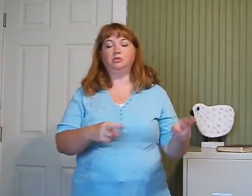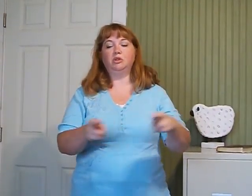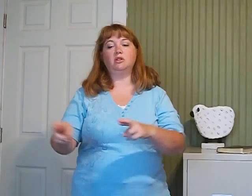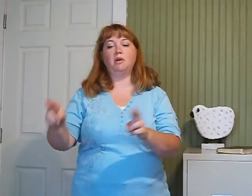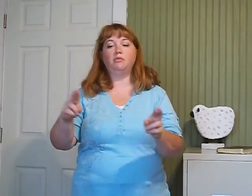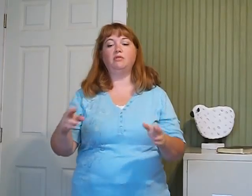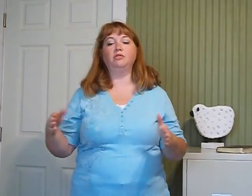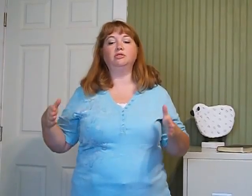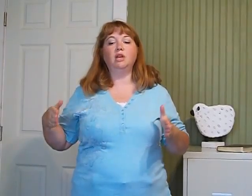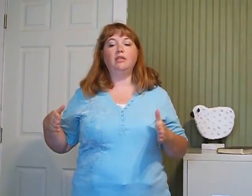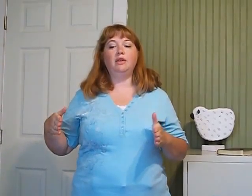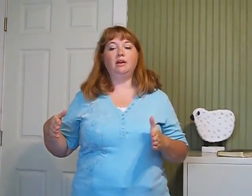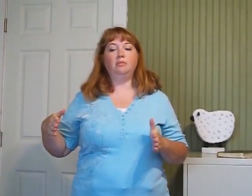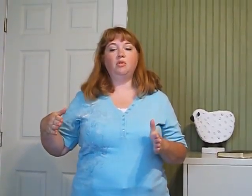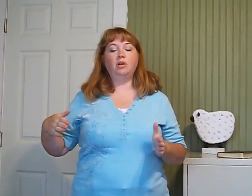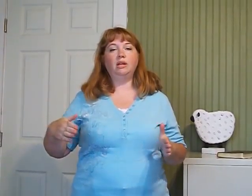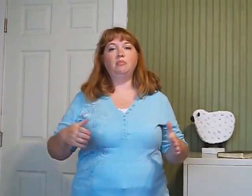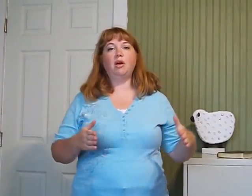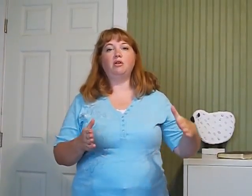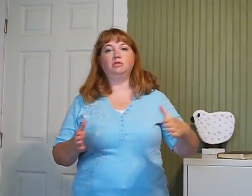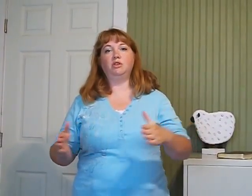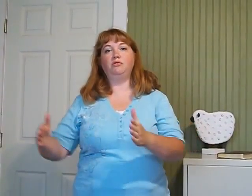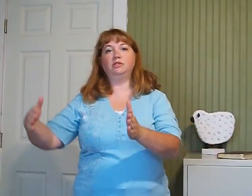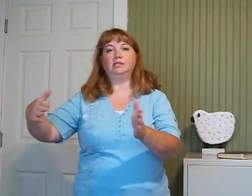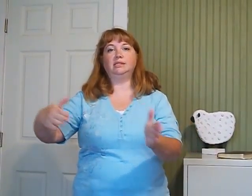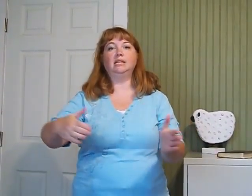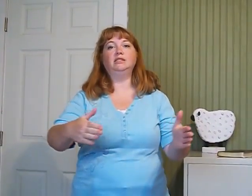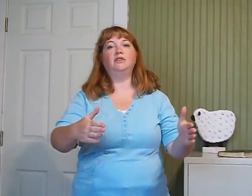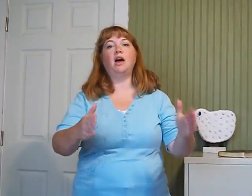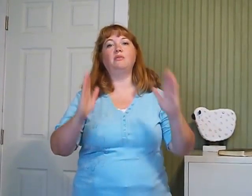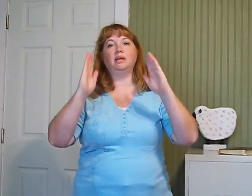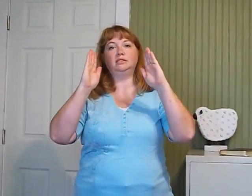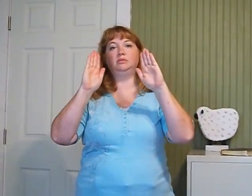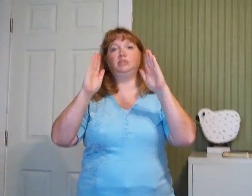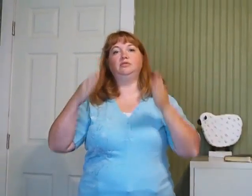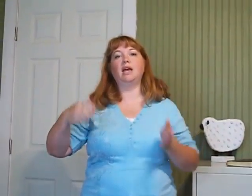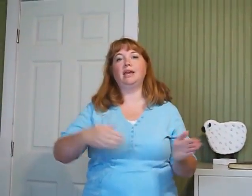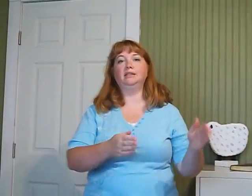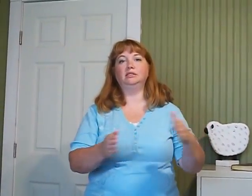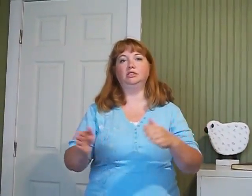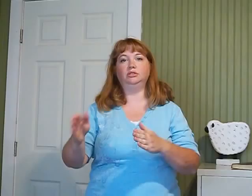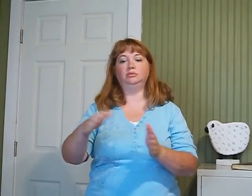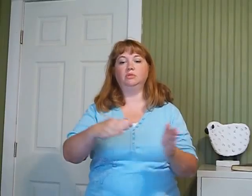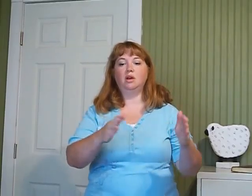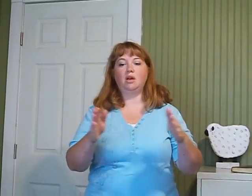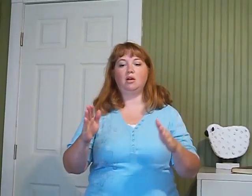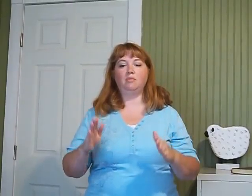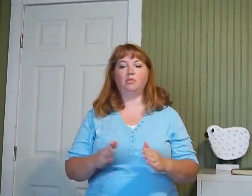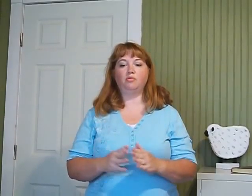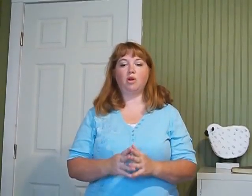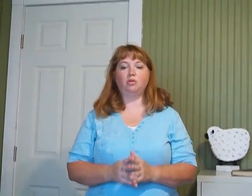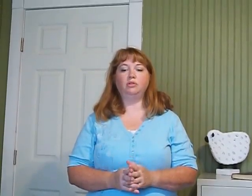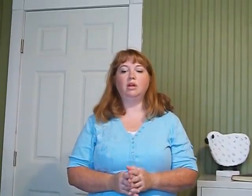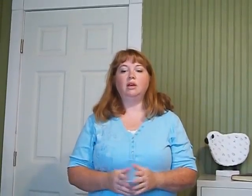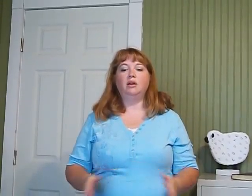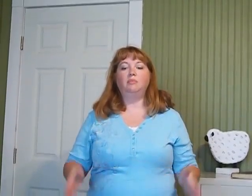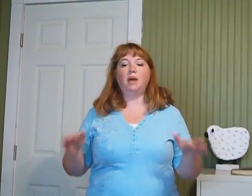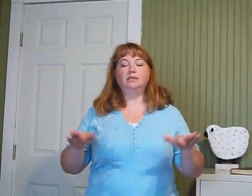because we're not talking about rivers. The Mauryan Empire was known for its extensive highways, so we do flat hands and do road. Mayans